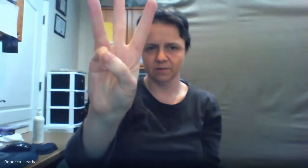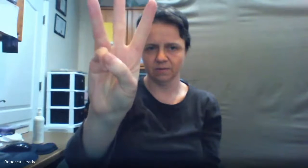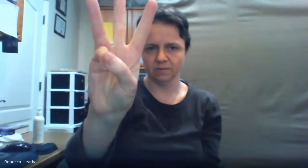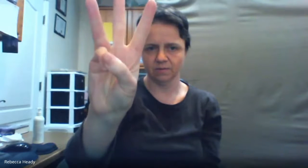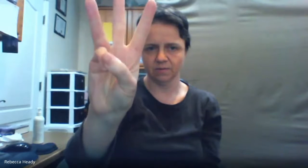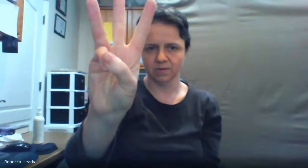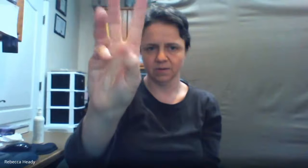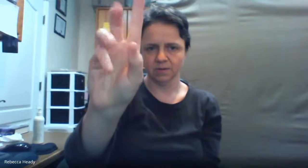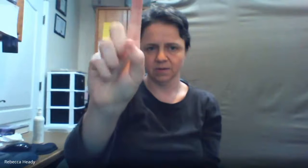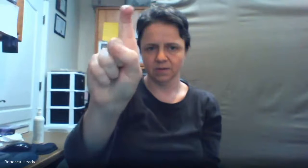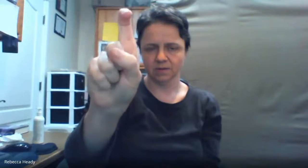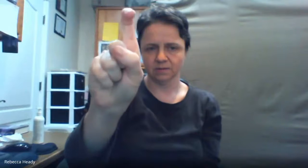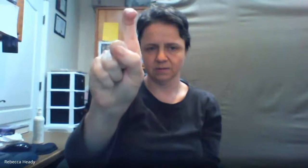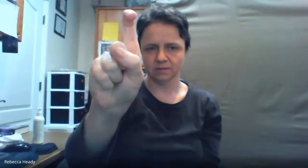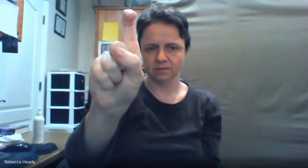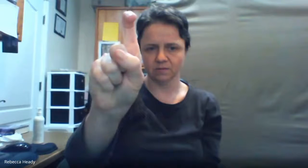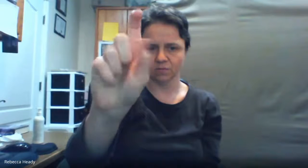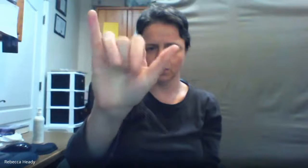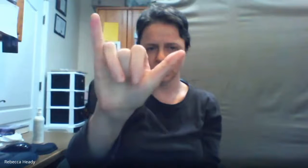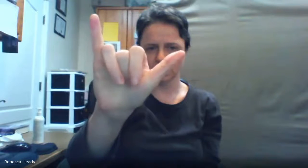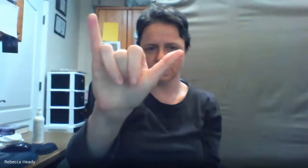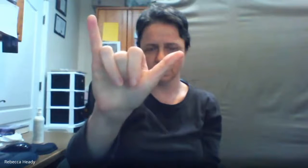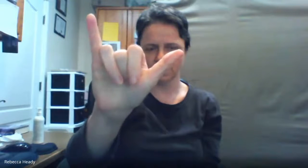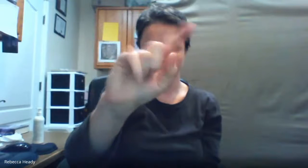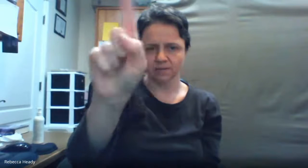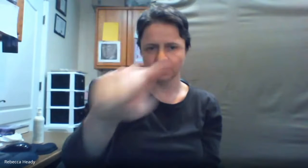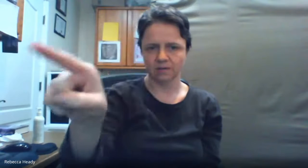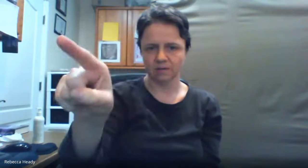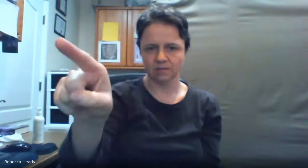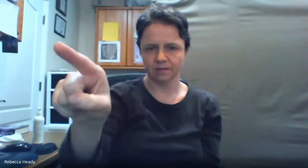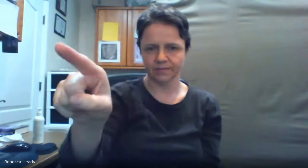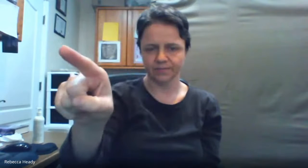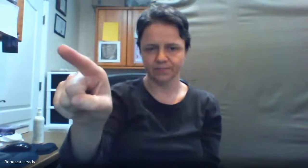W, X, Y, Z.